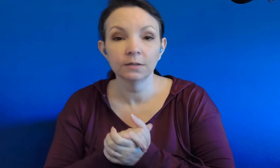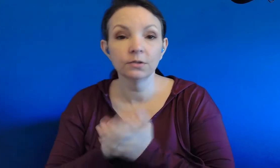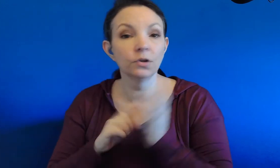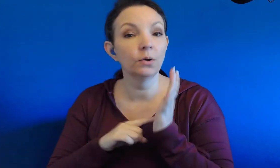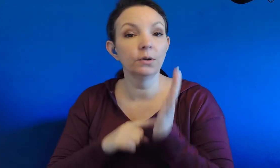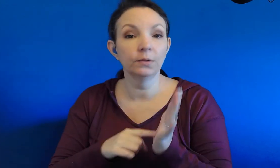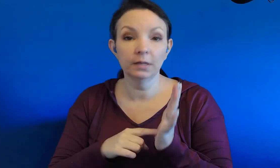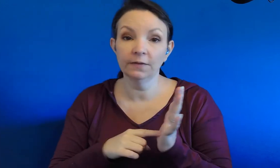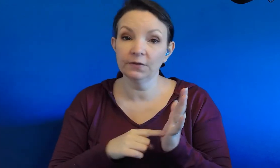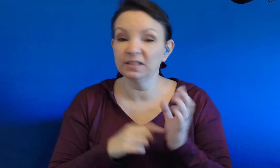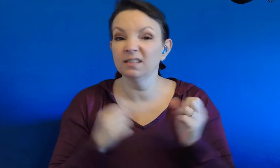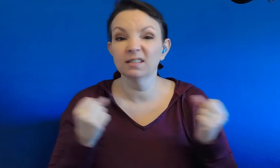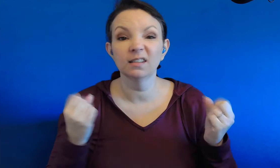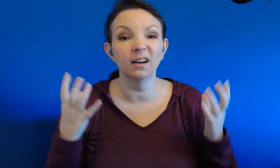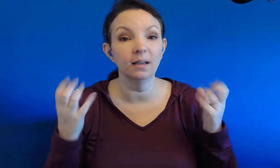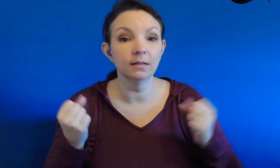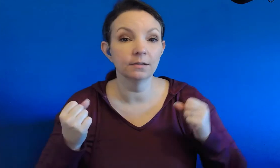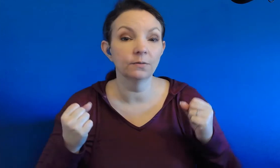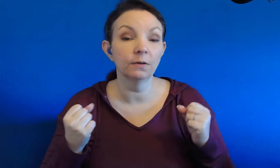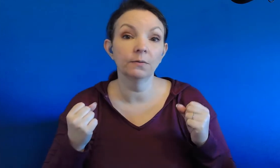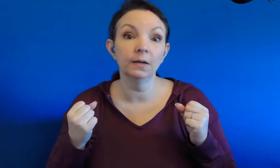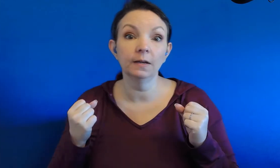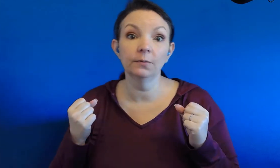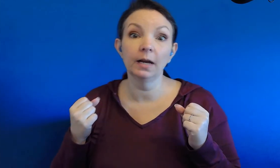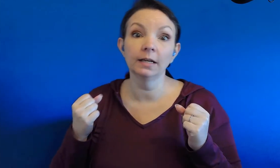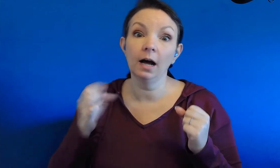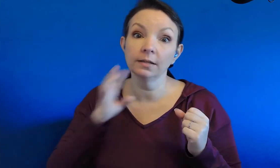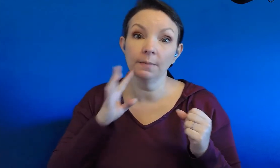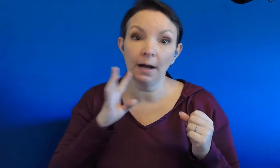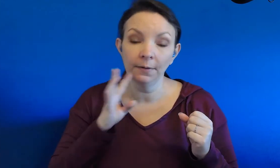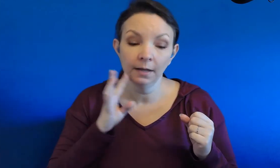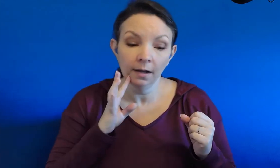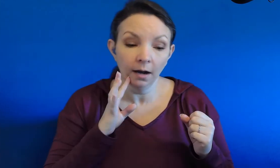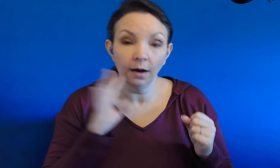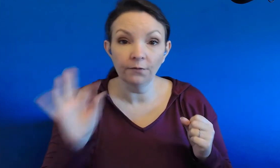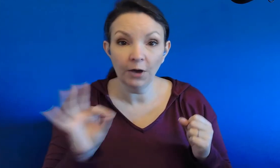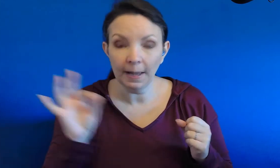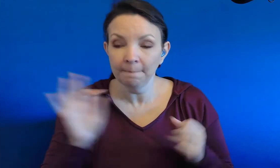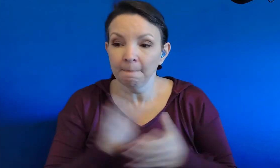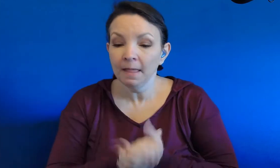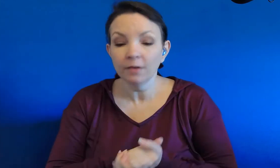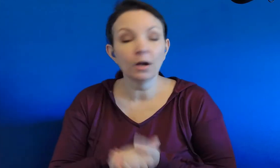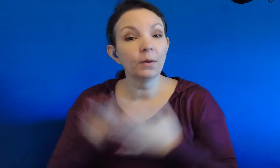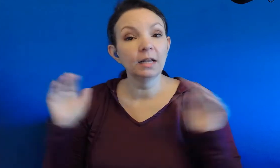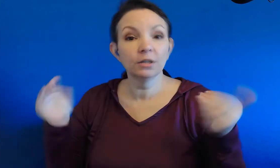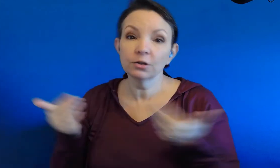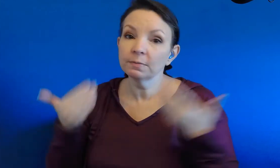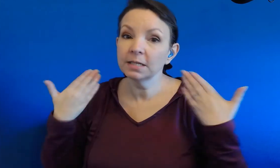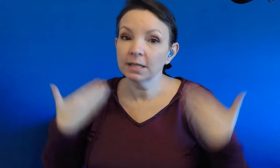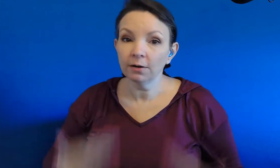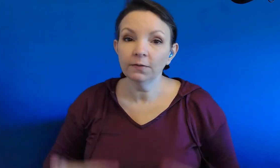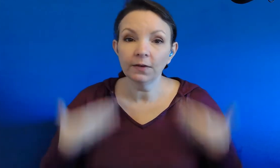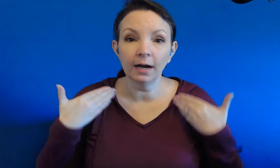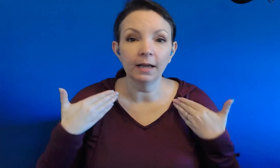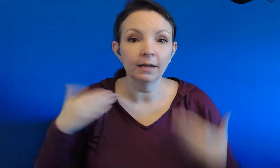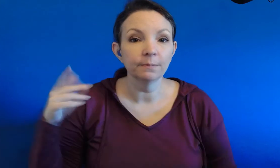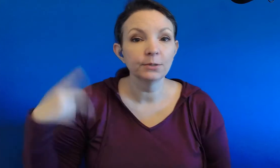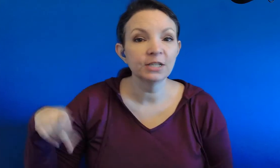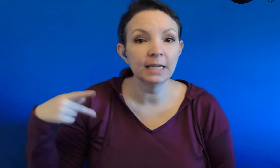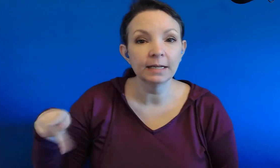you the different signs and what I talked about on Friday. So I want to introduce myself. I am Preseda.